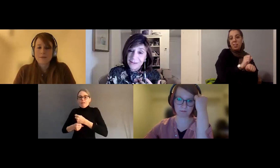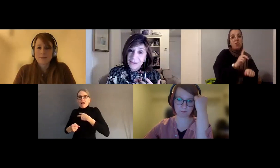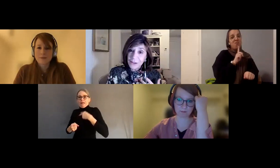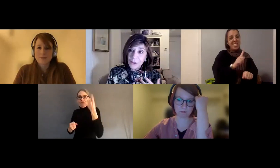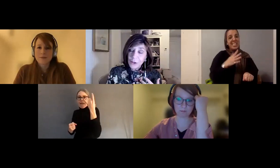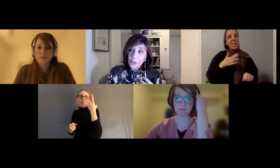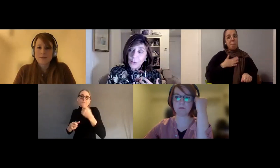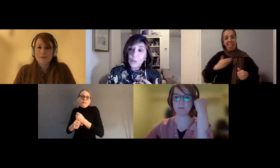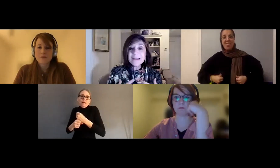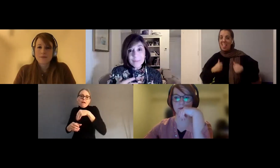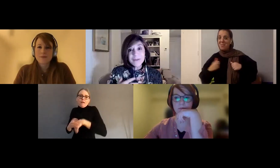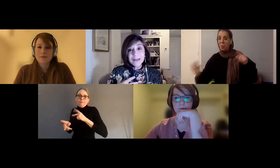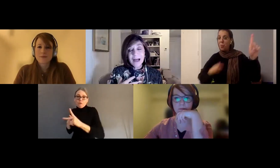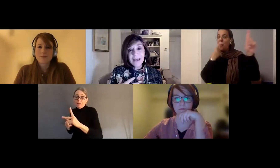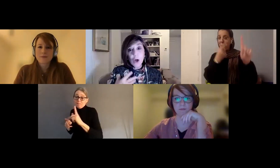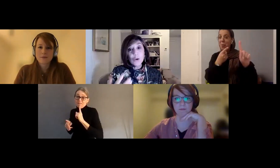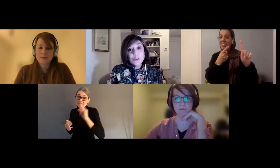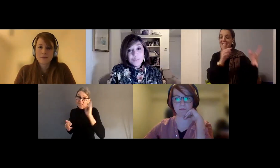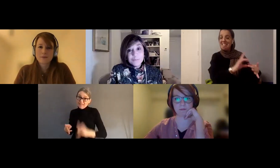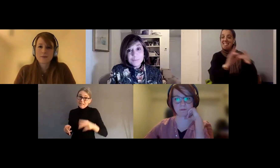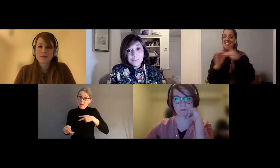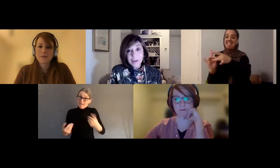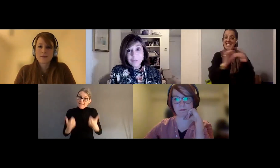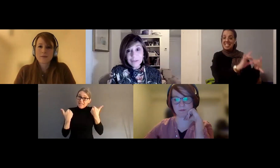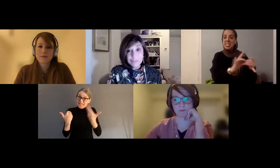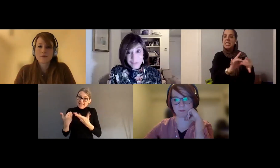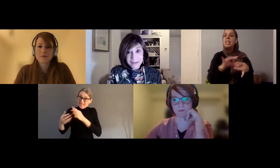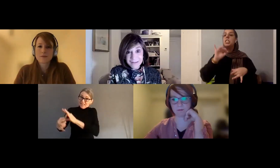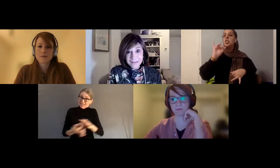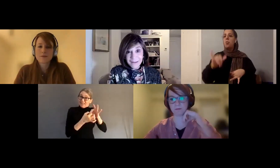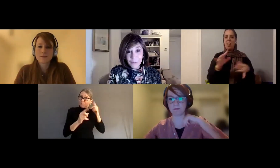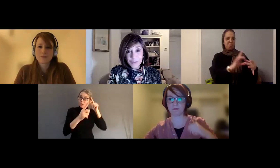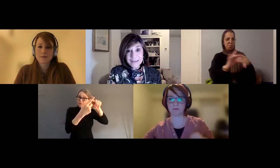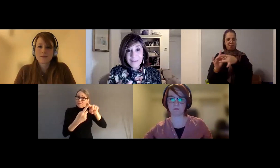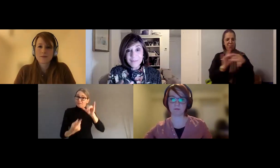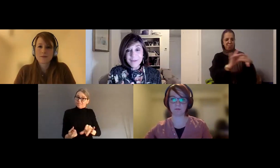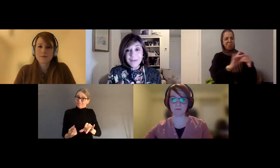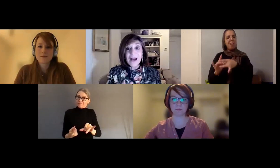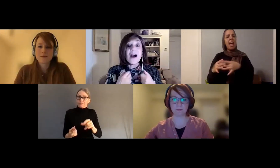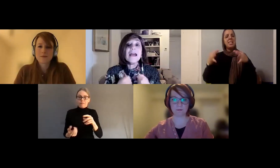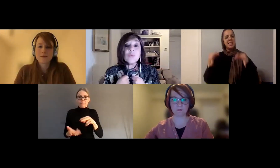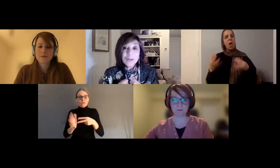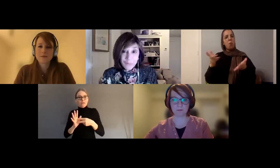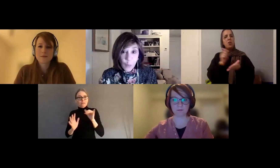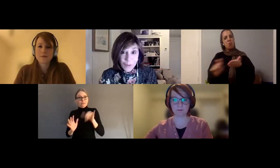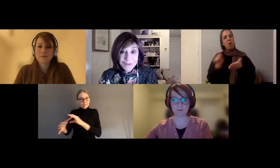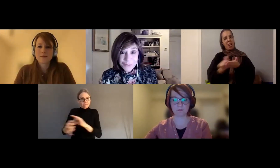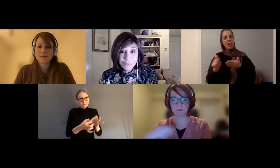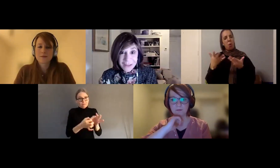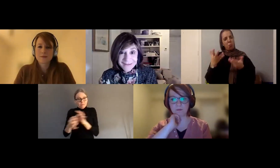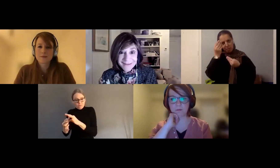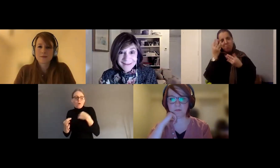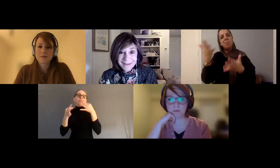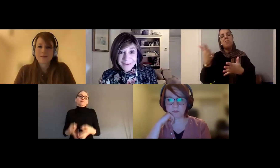calling, was something I owed my readers, was something that I would have wanted